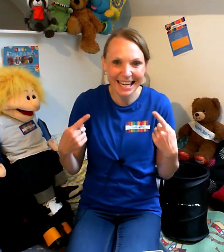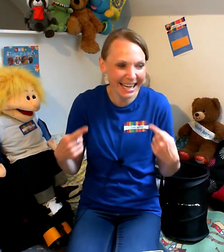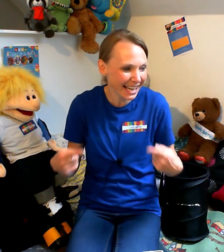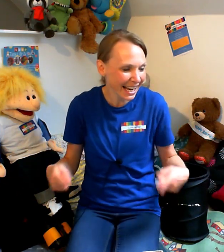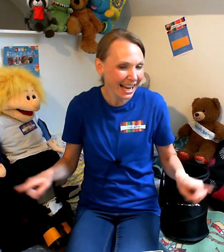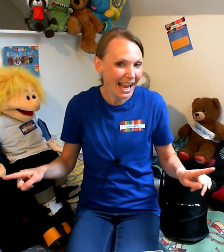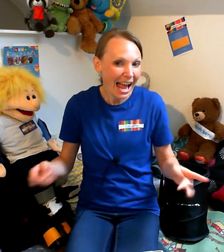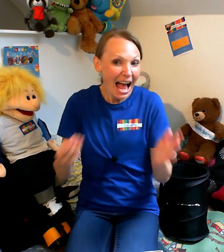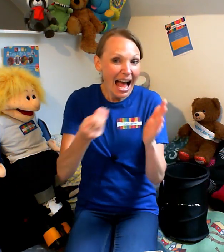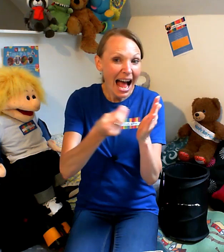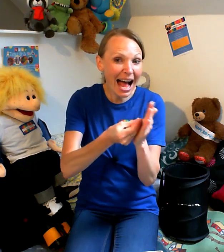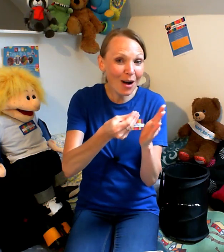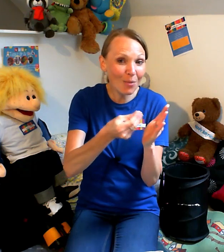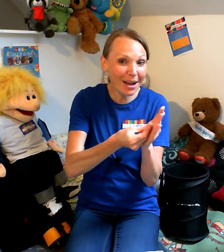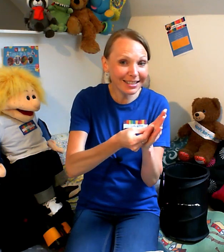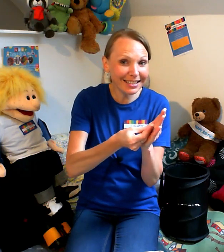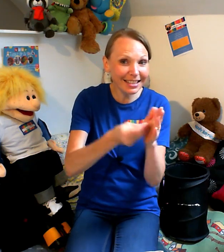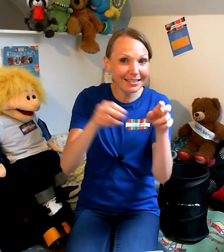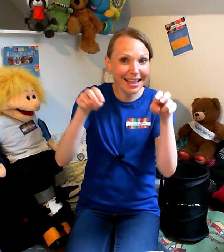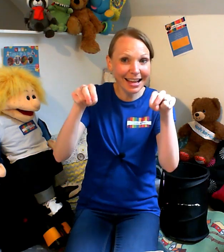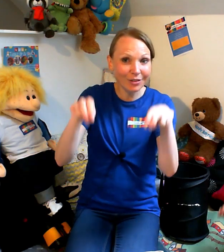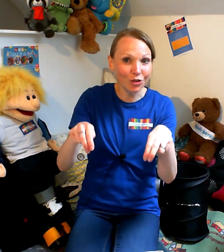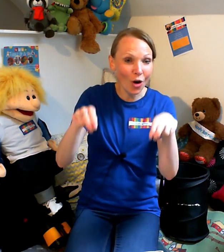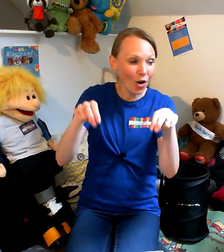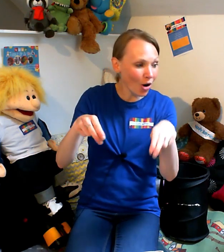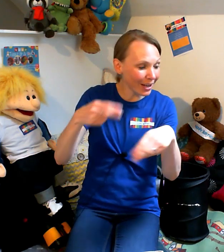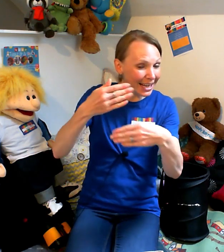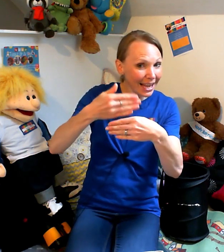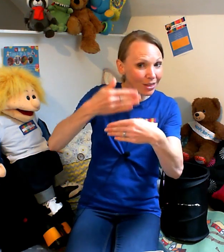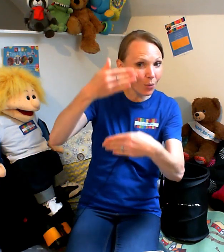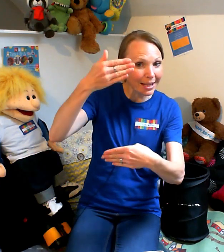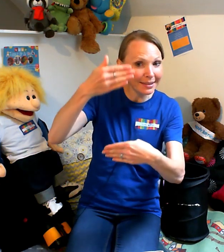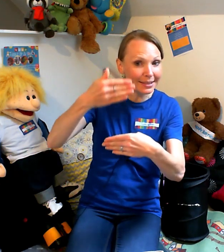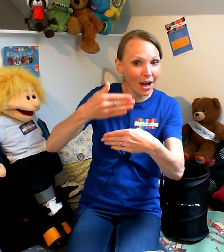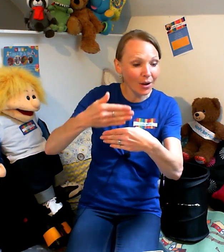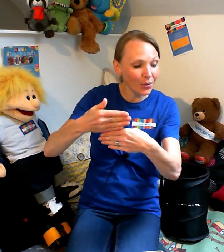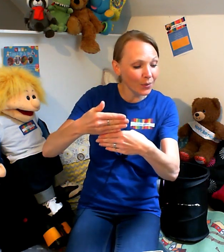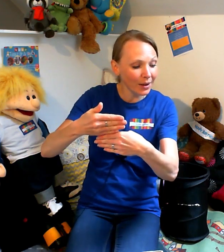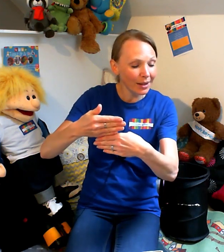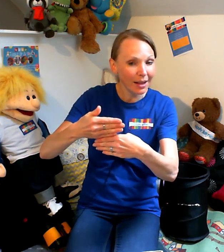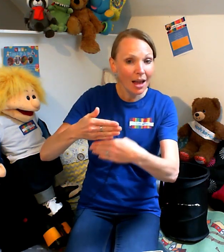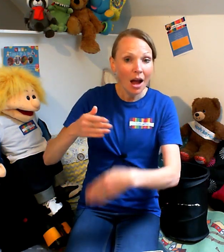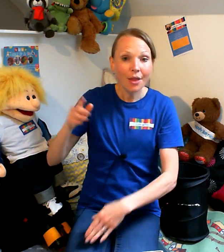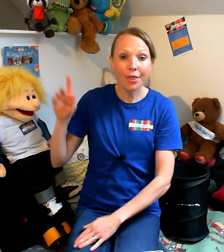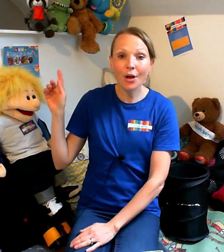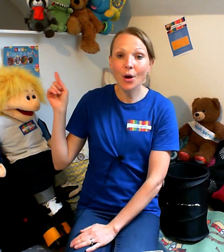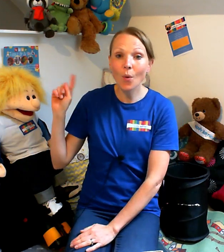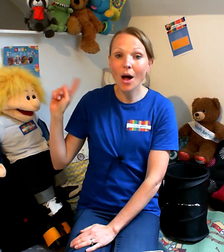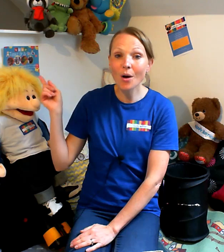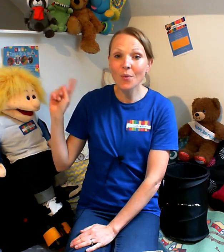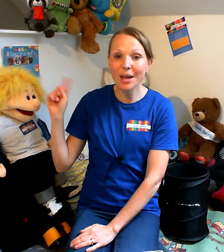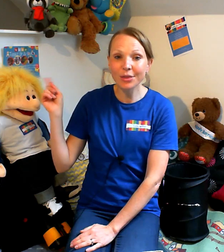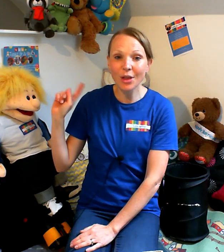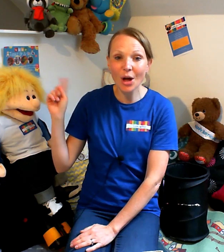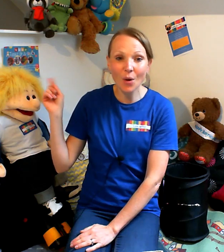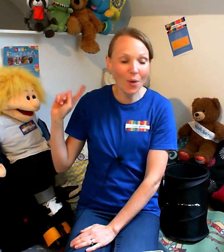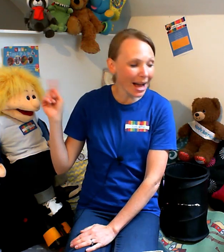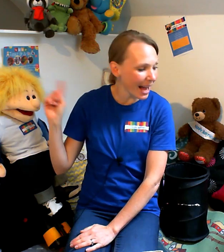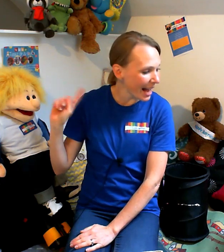Ready? How much is that doggy in the window? The one with the